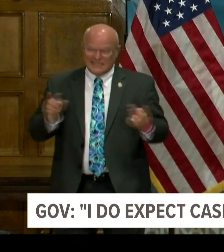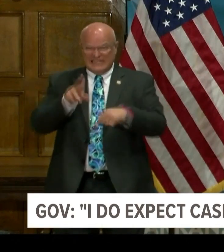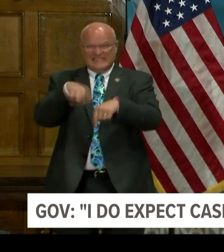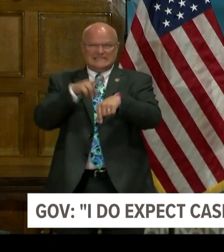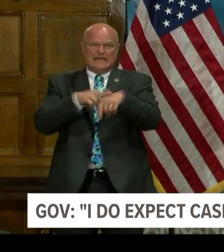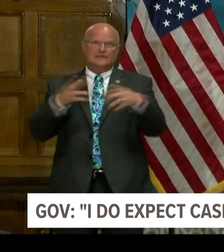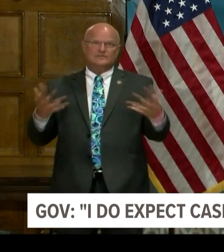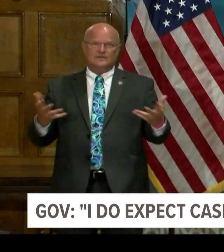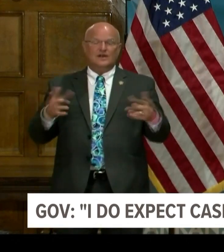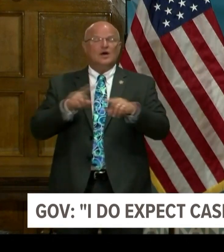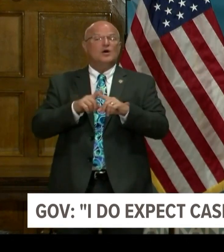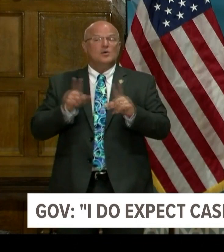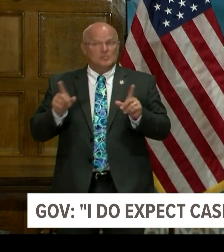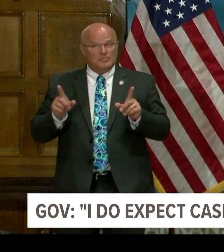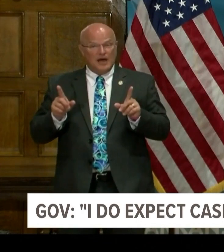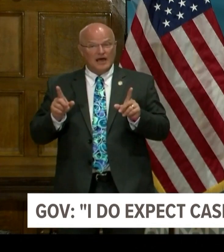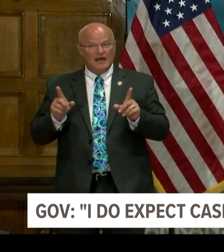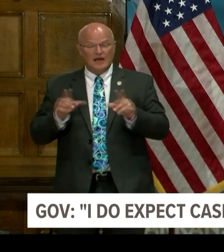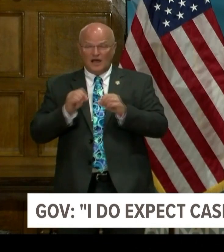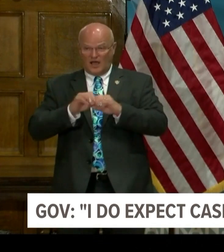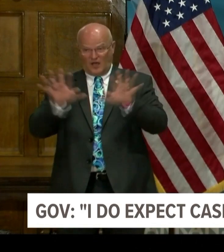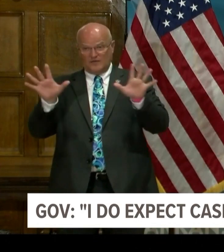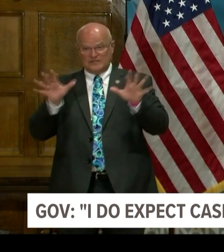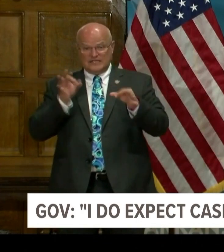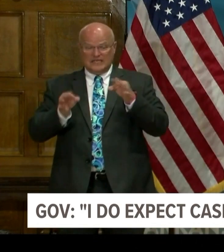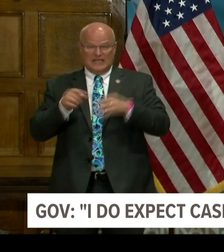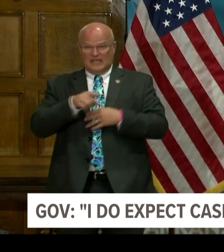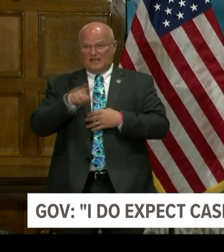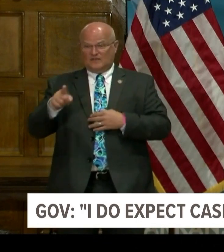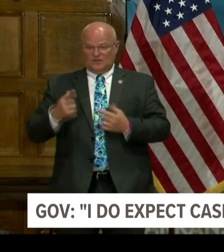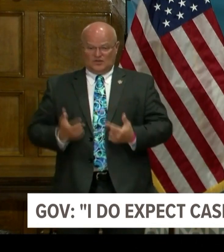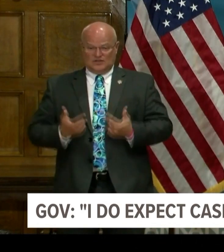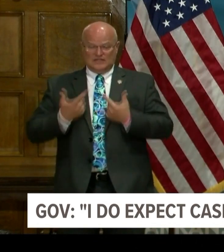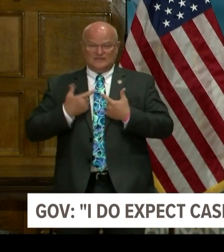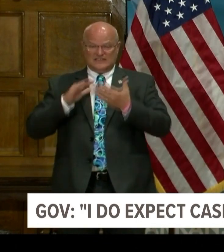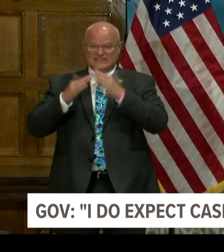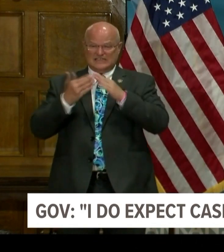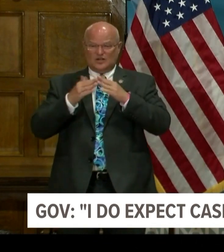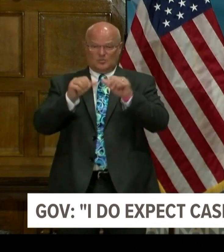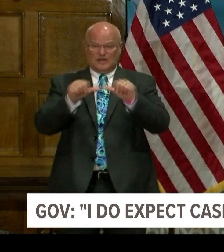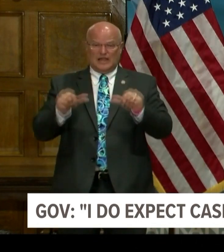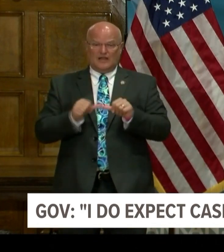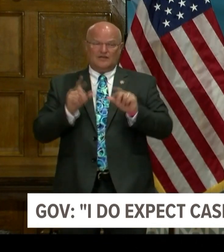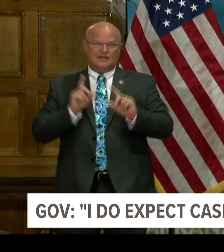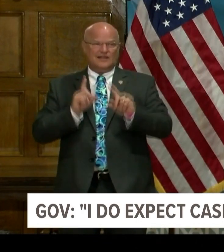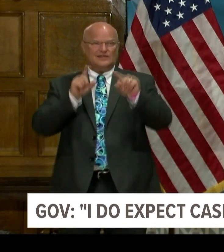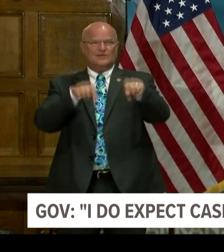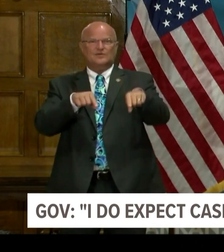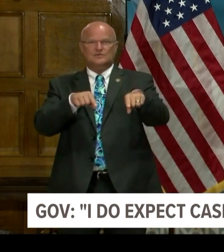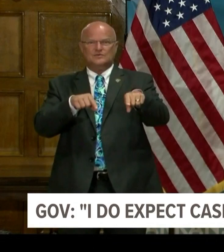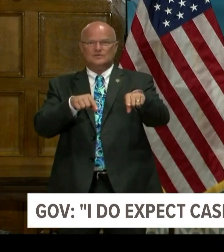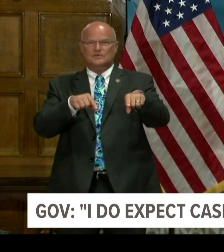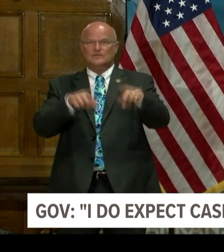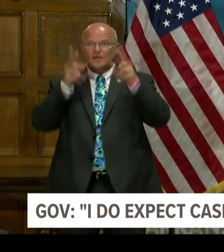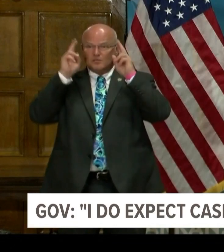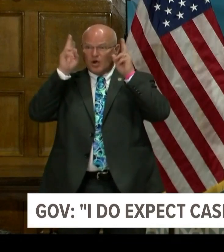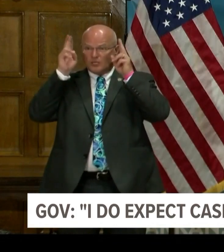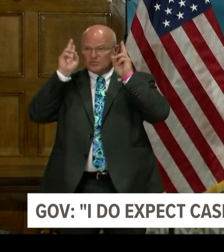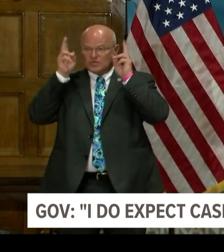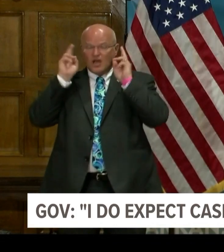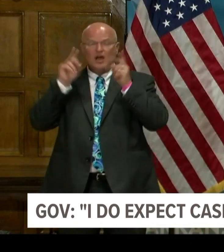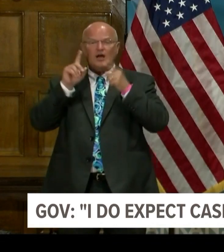It's natural. But obviously, if you're in an urban area and you're going to go to a